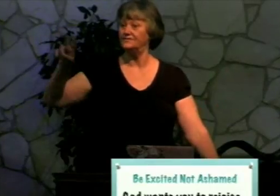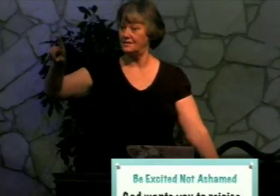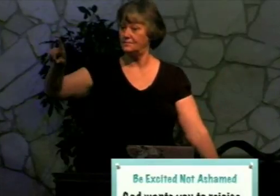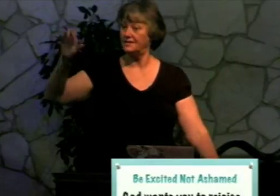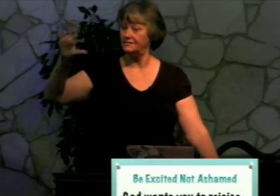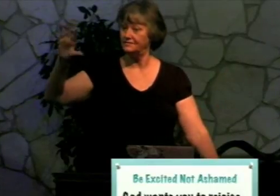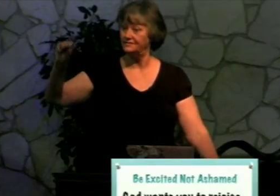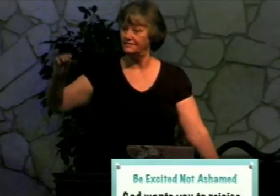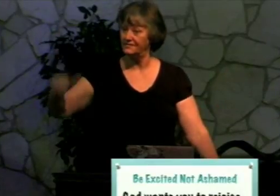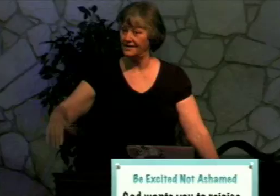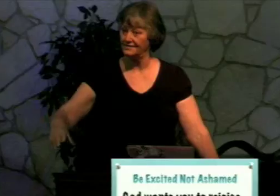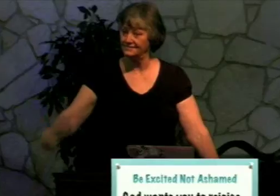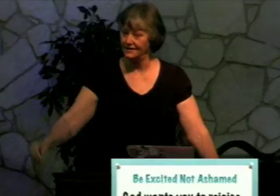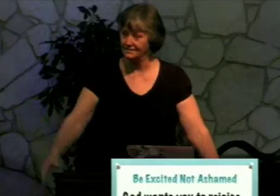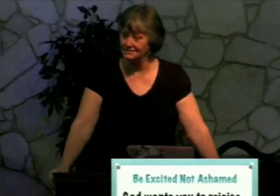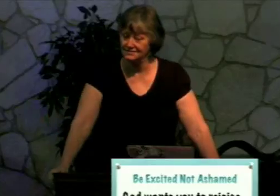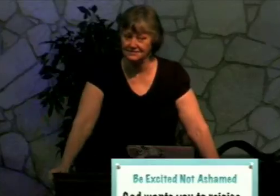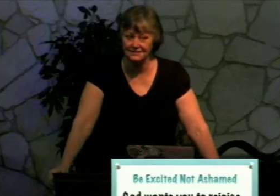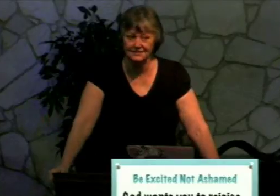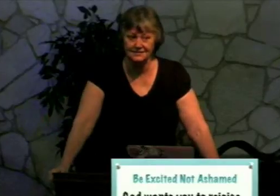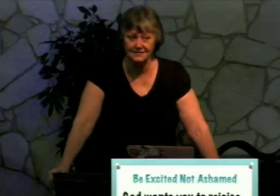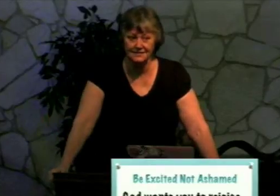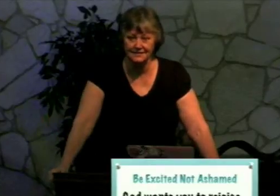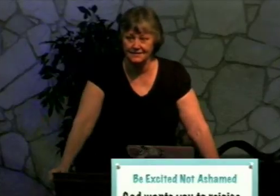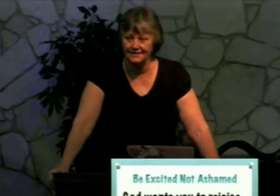end up with $150,000.